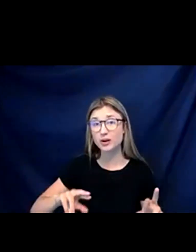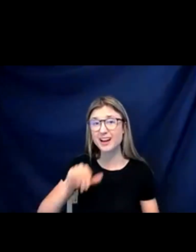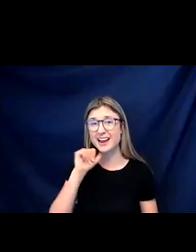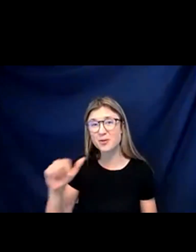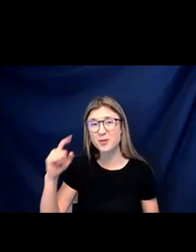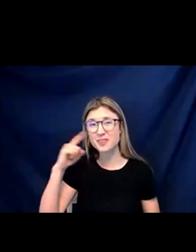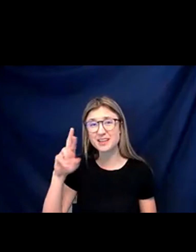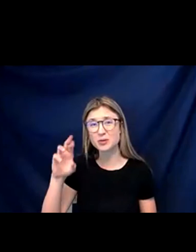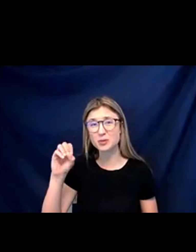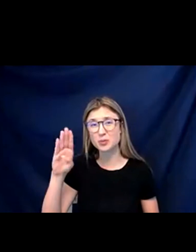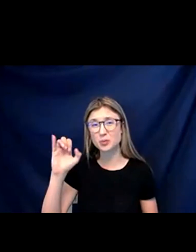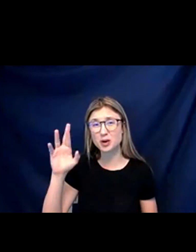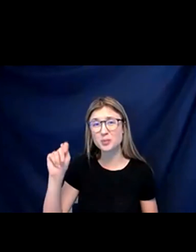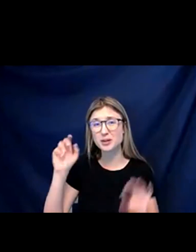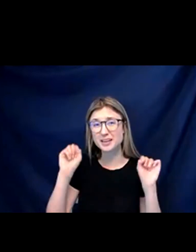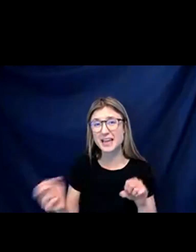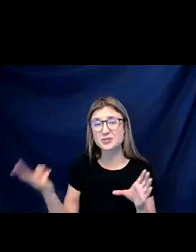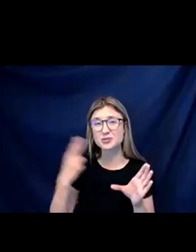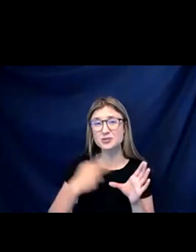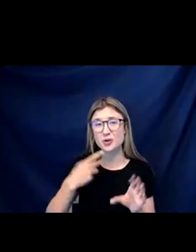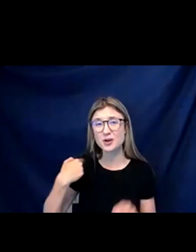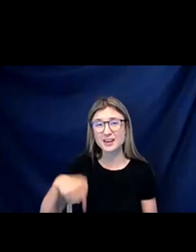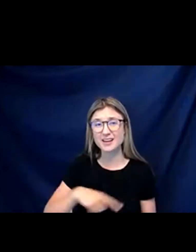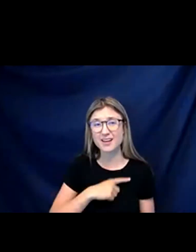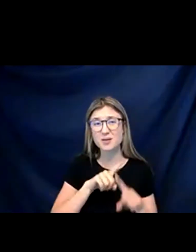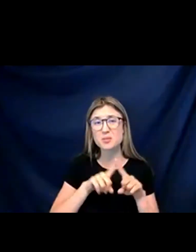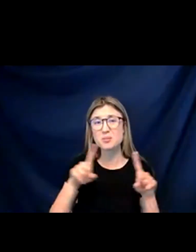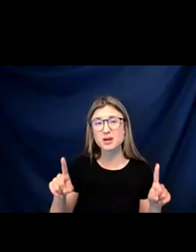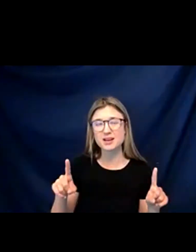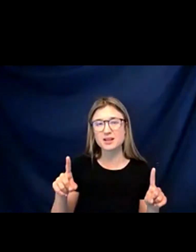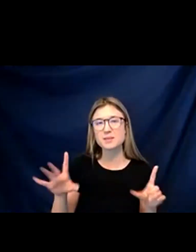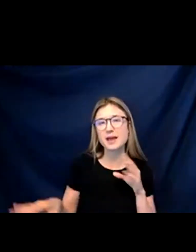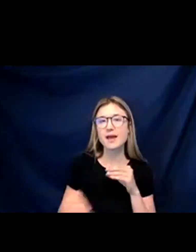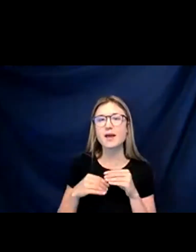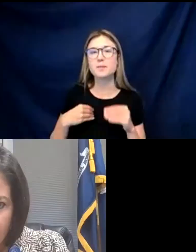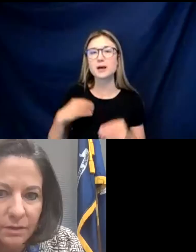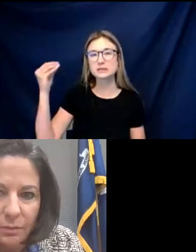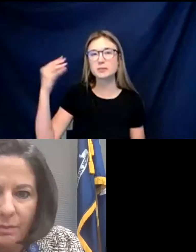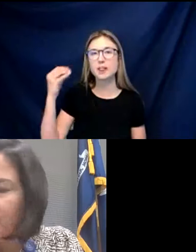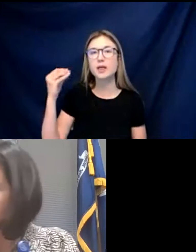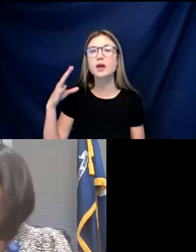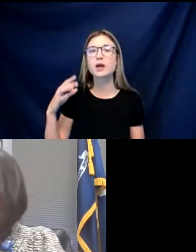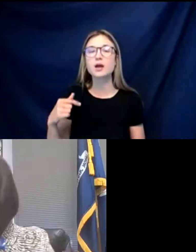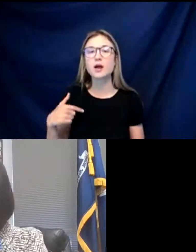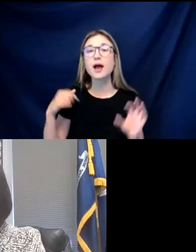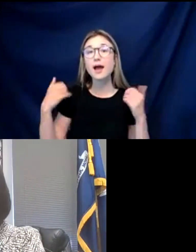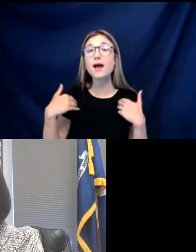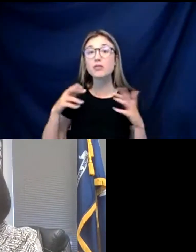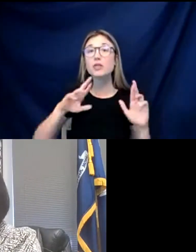is going to be able to join us, but let me put my spotlight on. I do have the